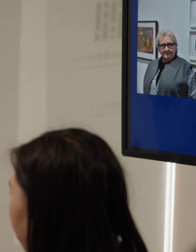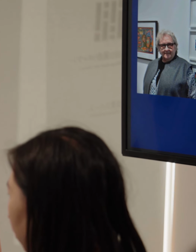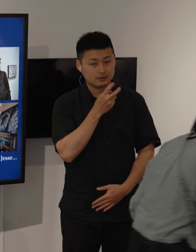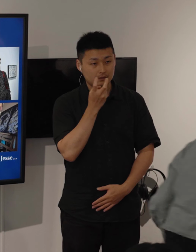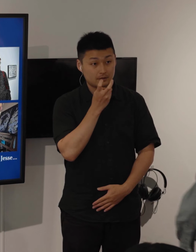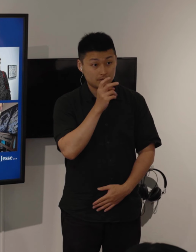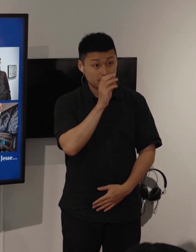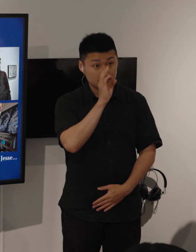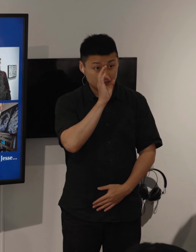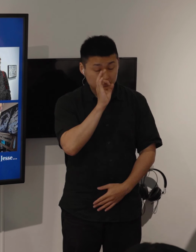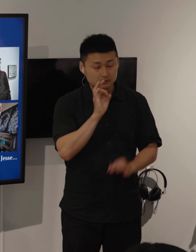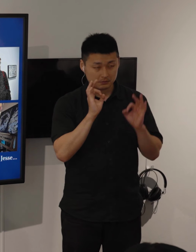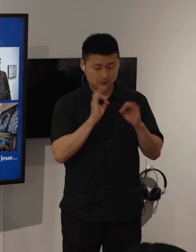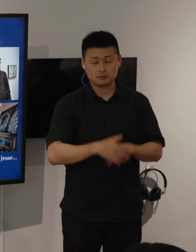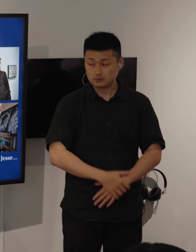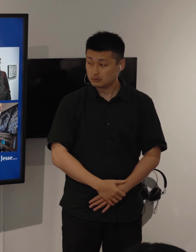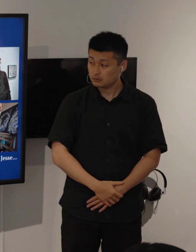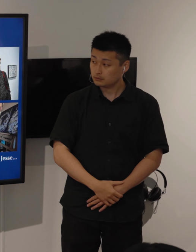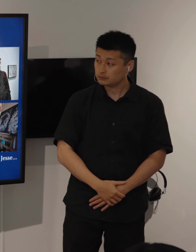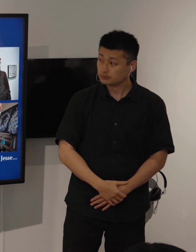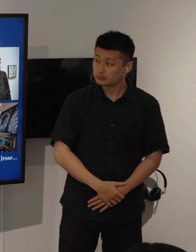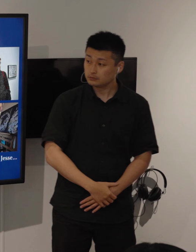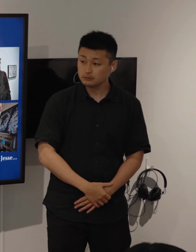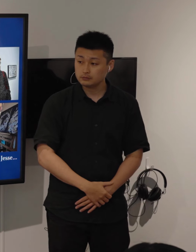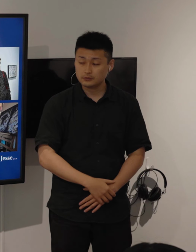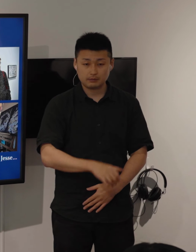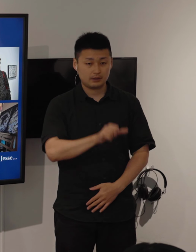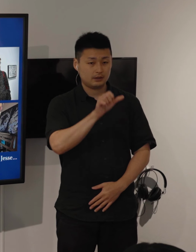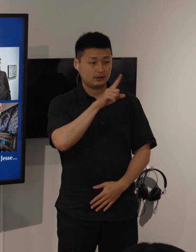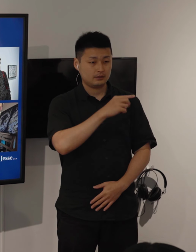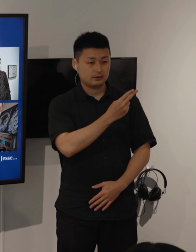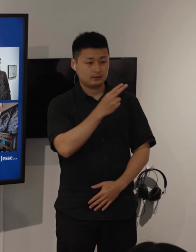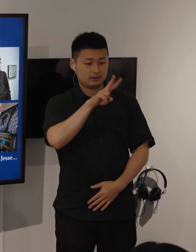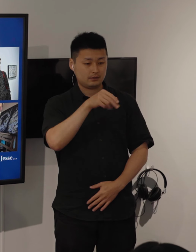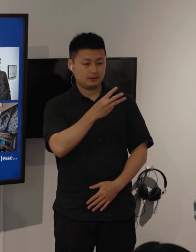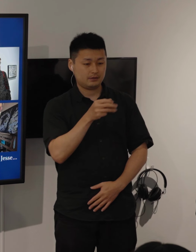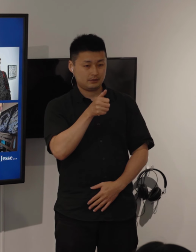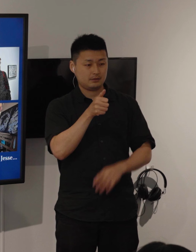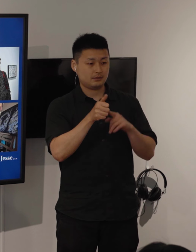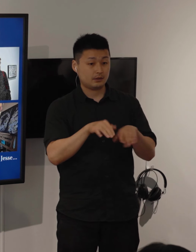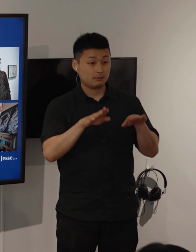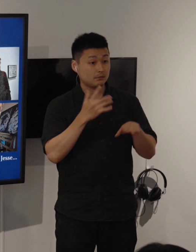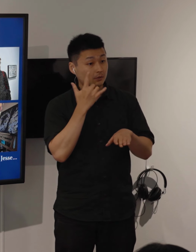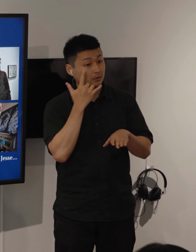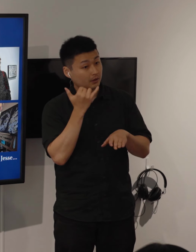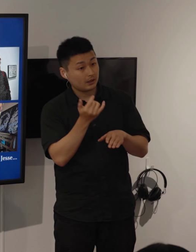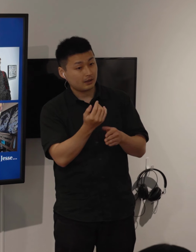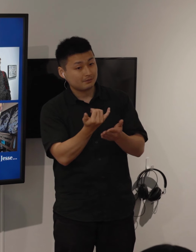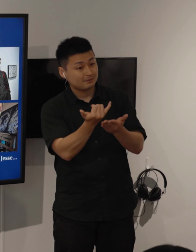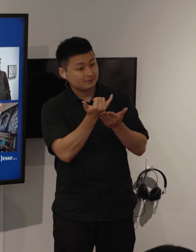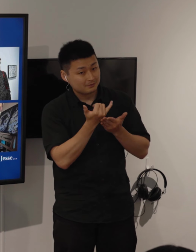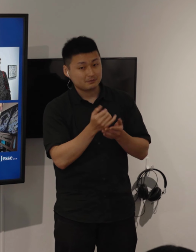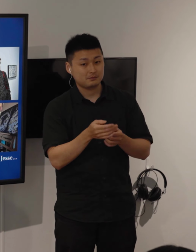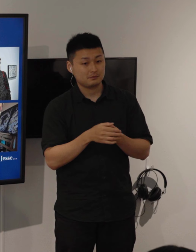evils. We're going to come back to Andrew because his mum and dad are here, and his mum's going to say a few words in a minute. So we'll